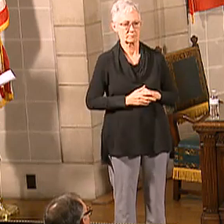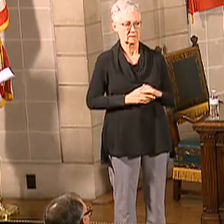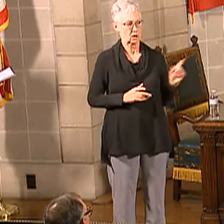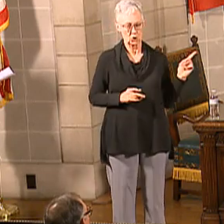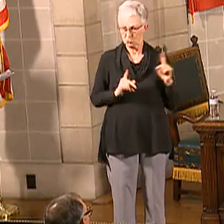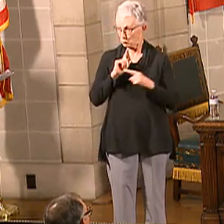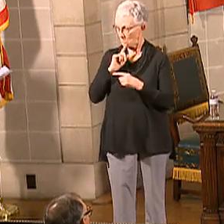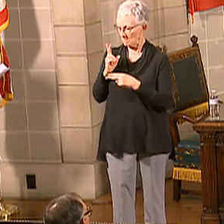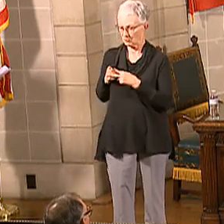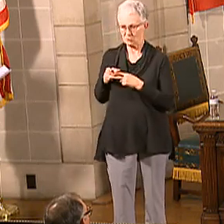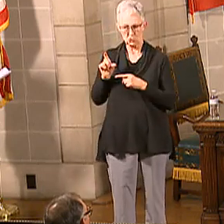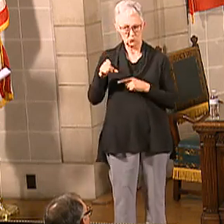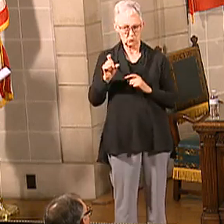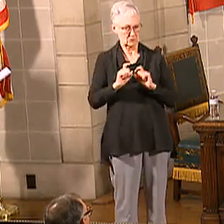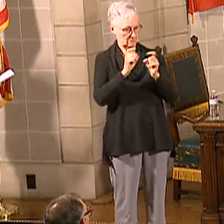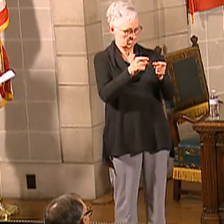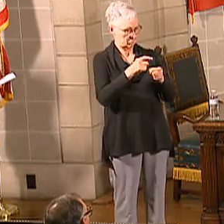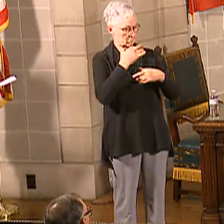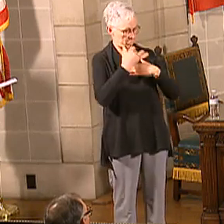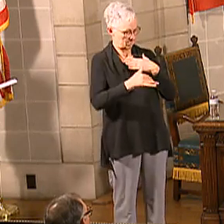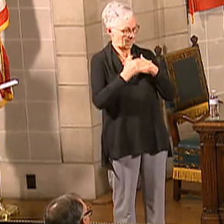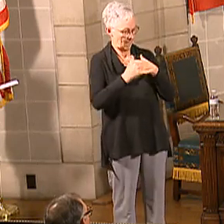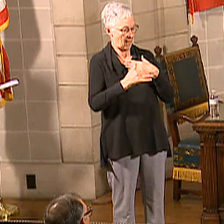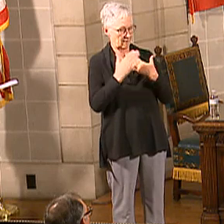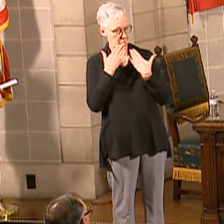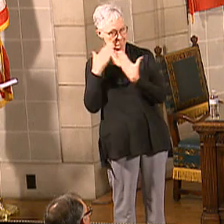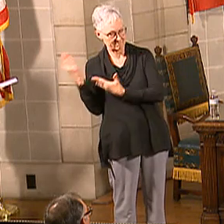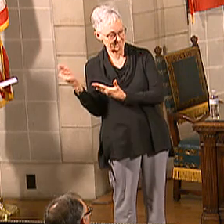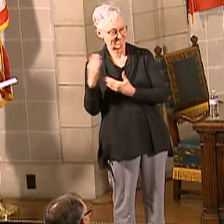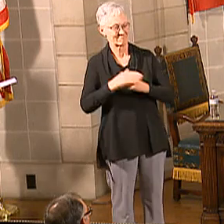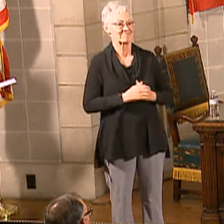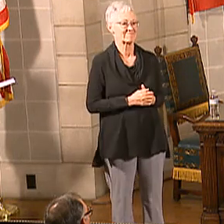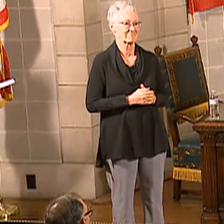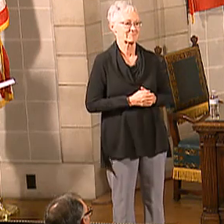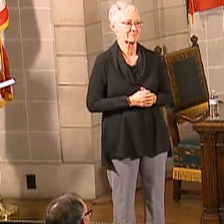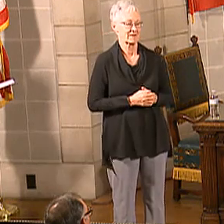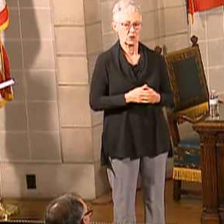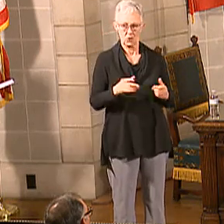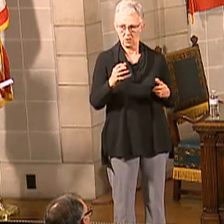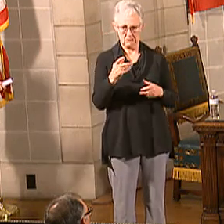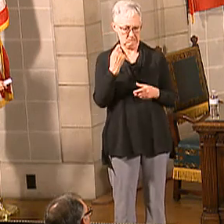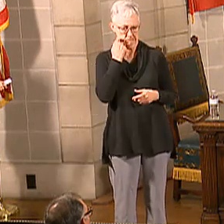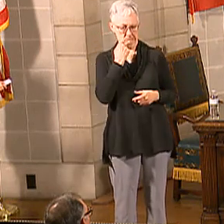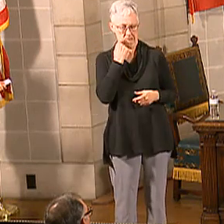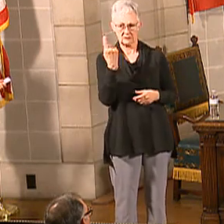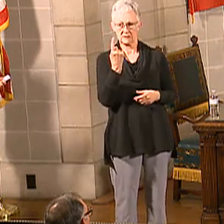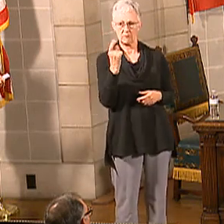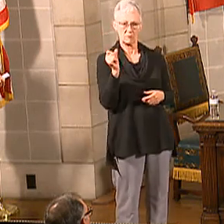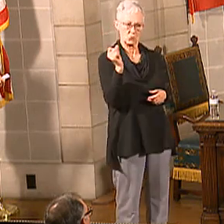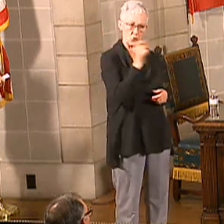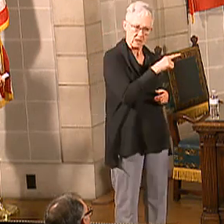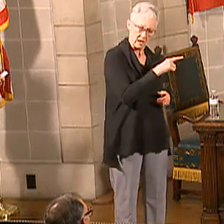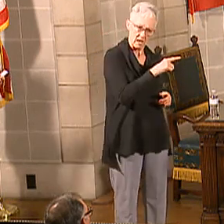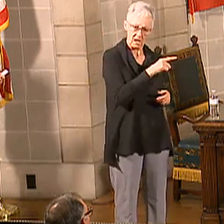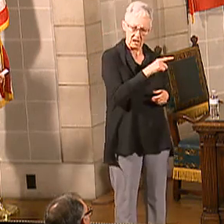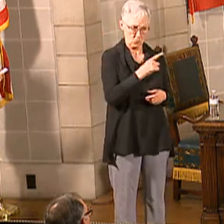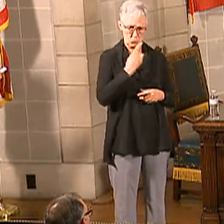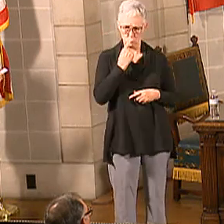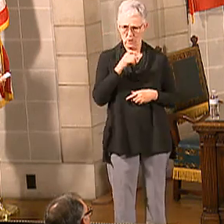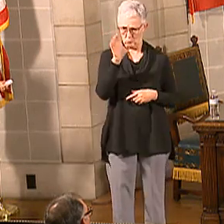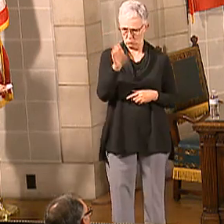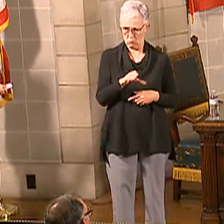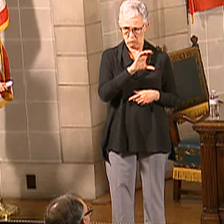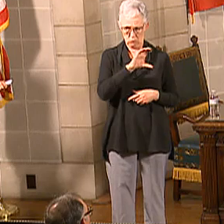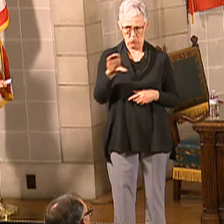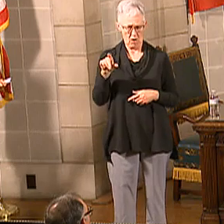you very much. We actually had a question about, does the Red Cross screen for COVID-19 when